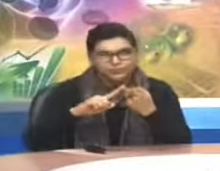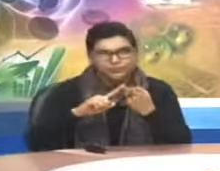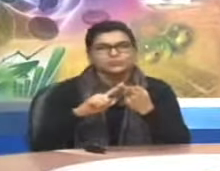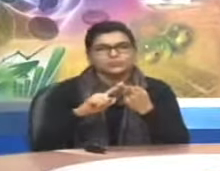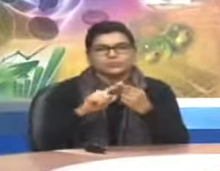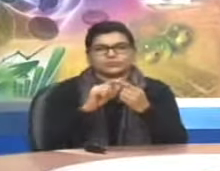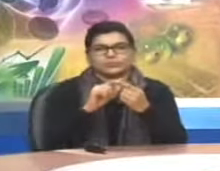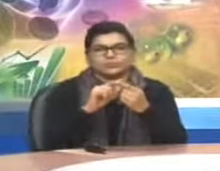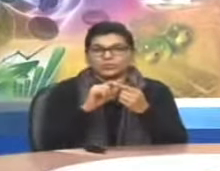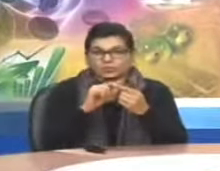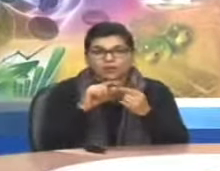side there is another word,